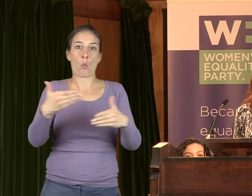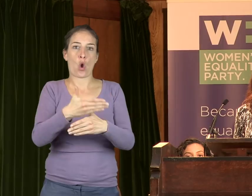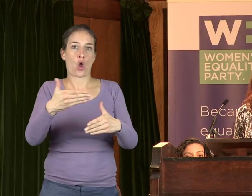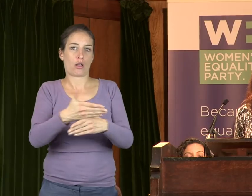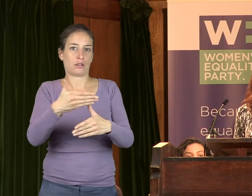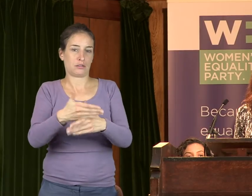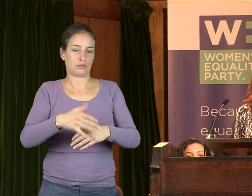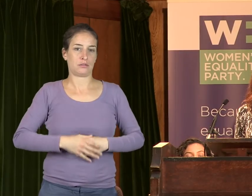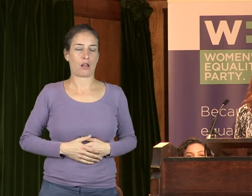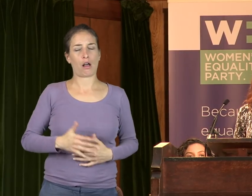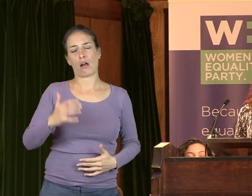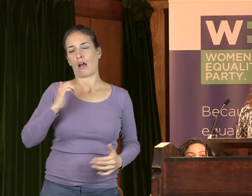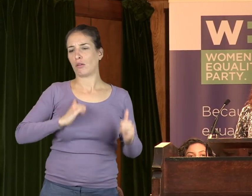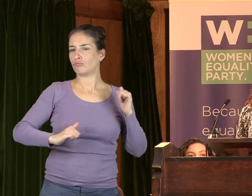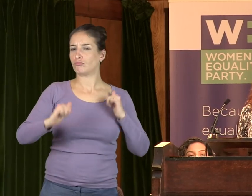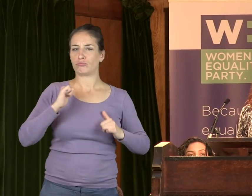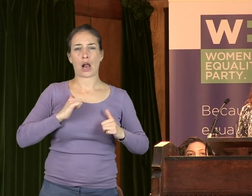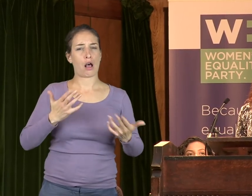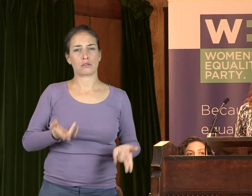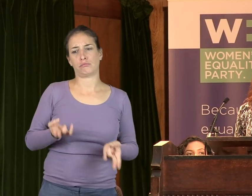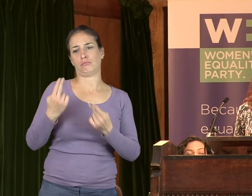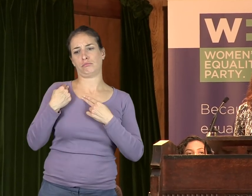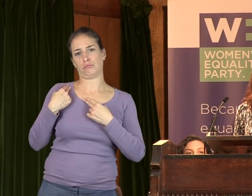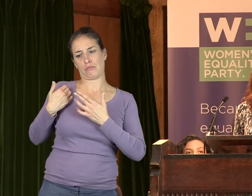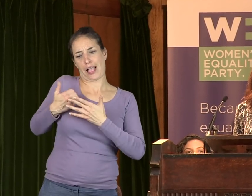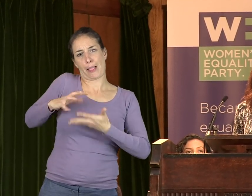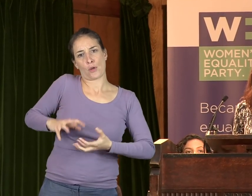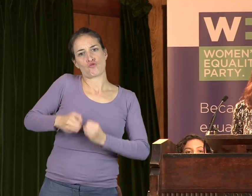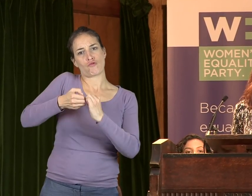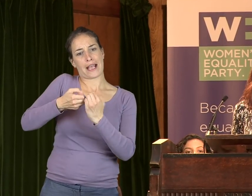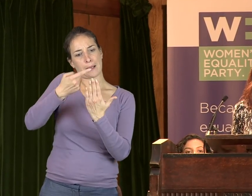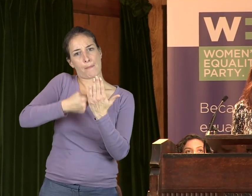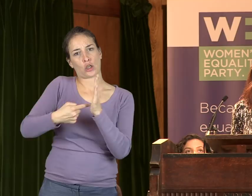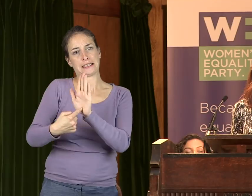tremendously proud to have been involved in developing the policies that you'll hear about today.